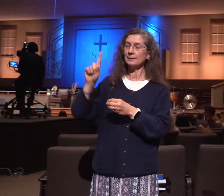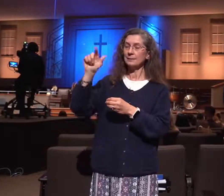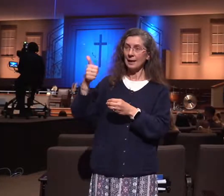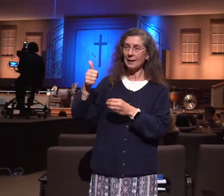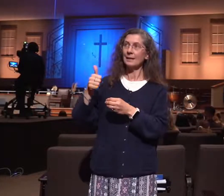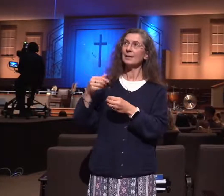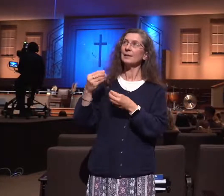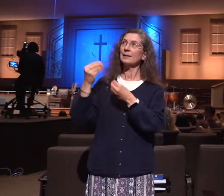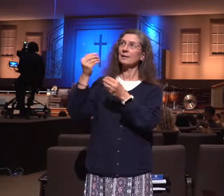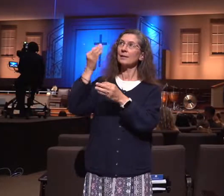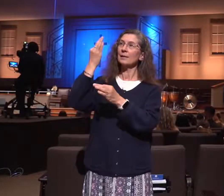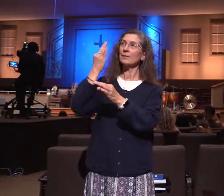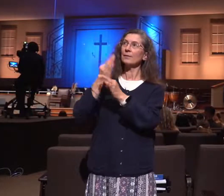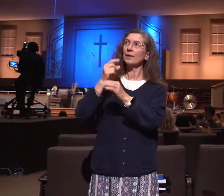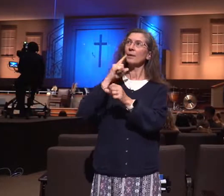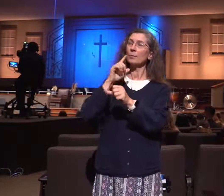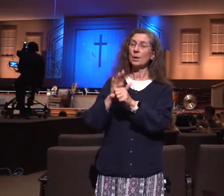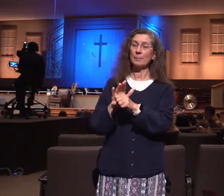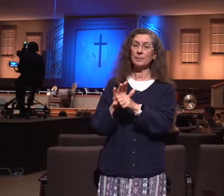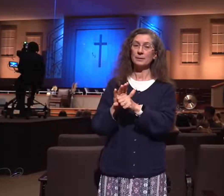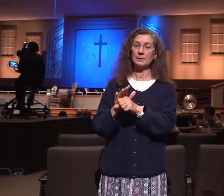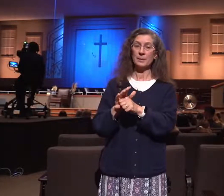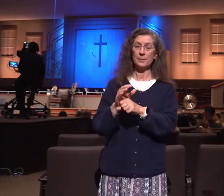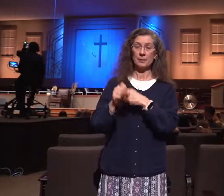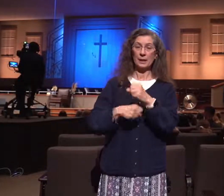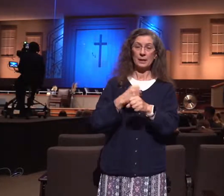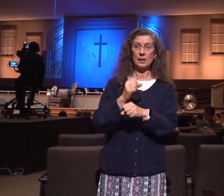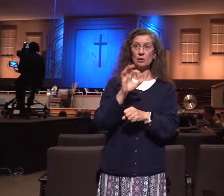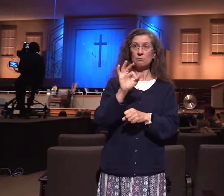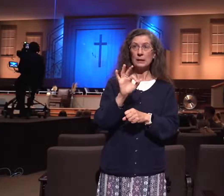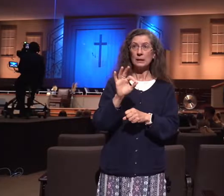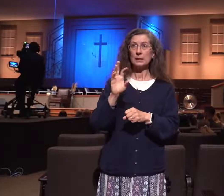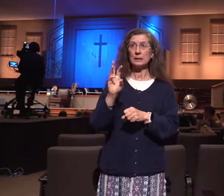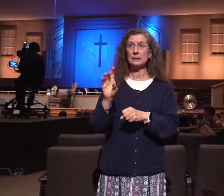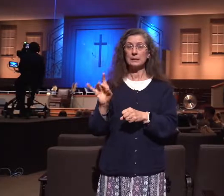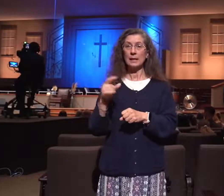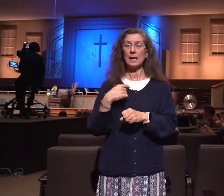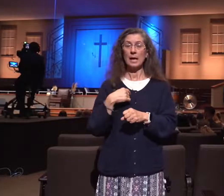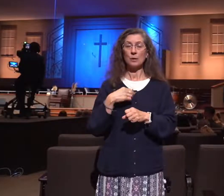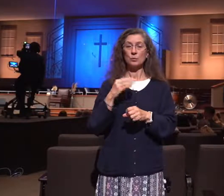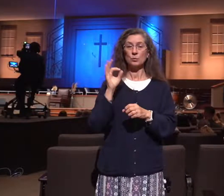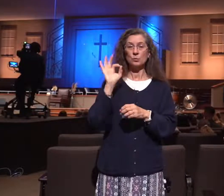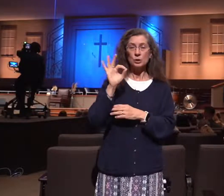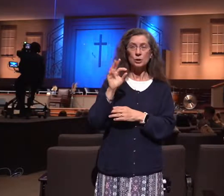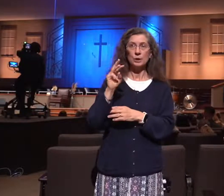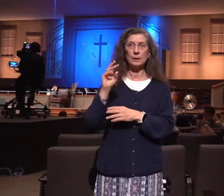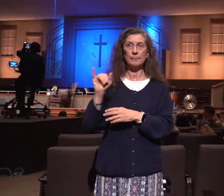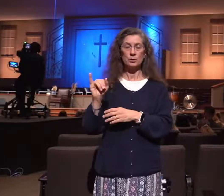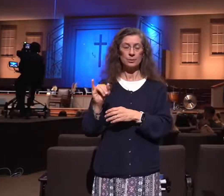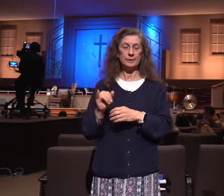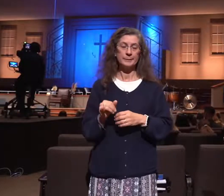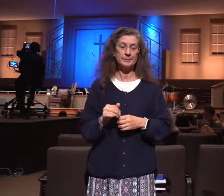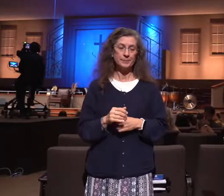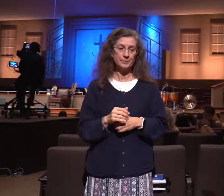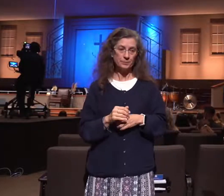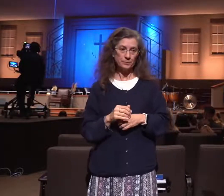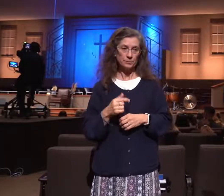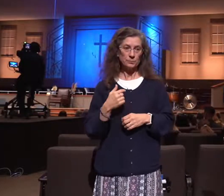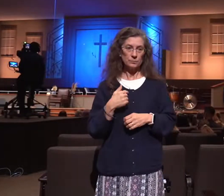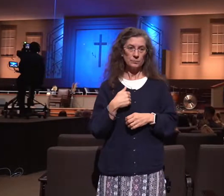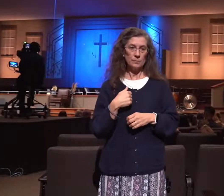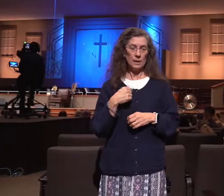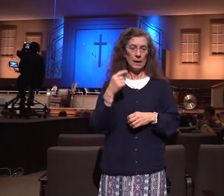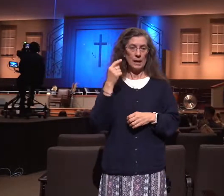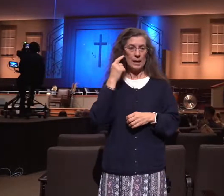giving. Same year, 1968, I was preaching in Detroit, Michigan, in a preacher's meeting. And I heard Brother Hafford